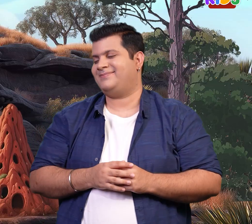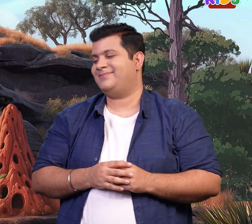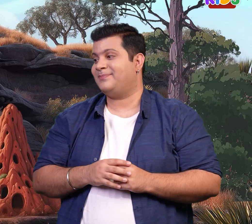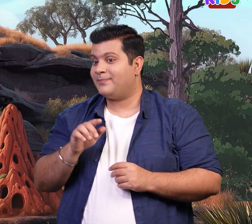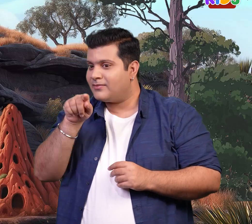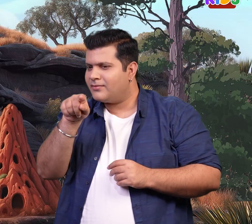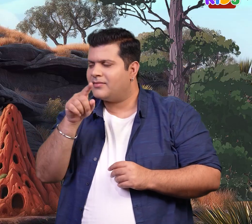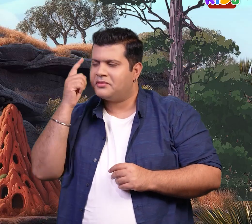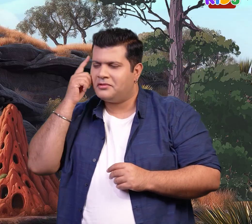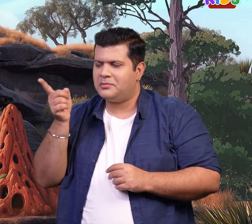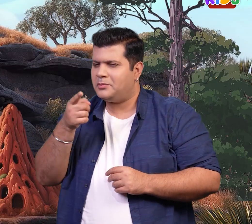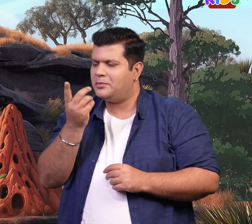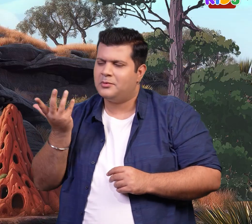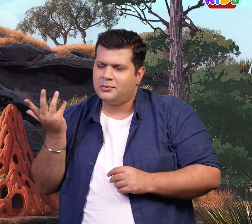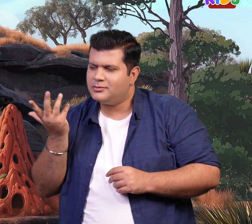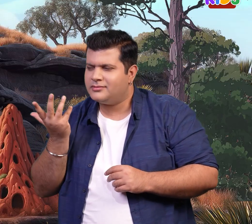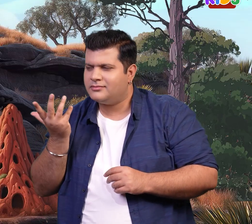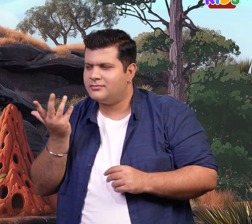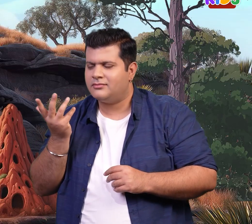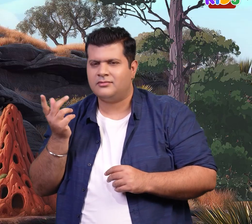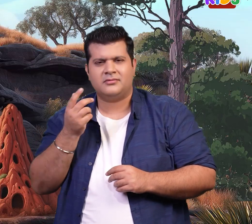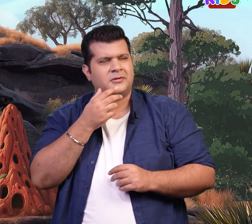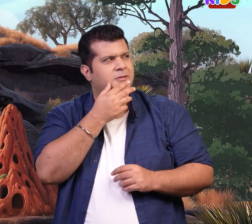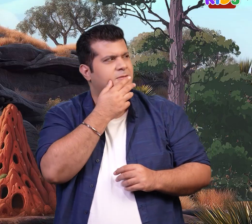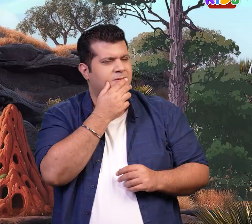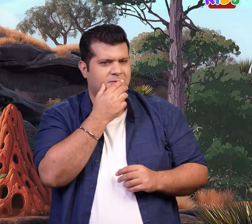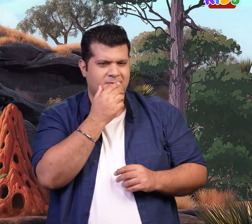Megha asks, what do you think this is?